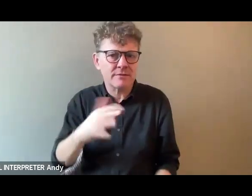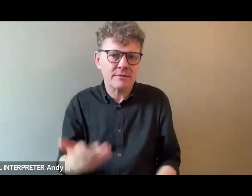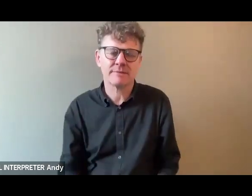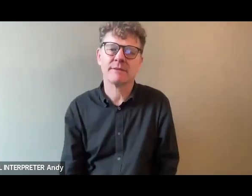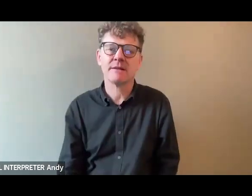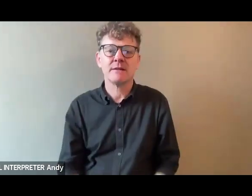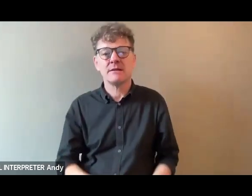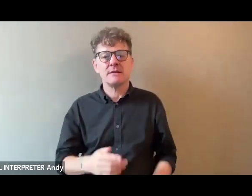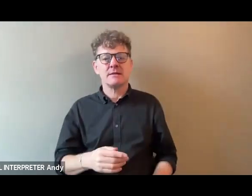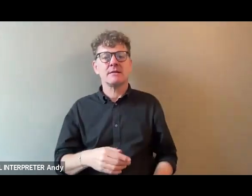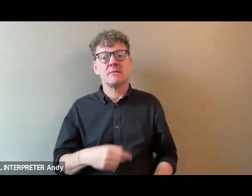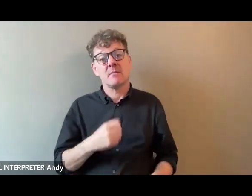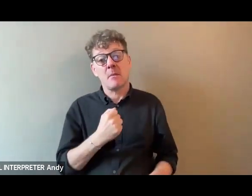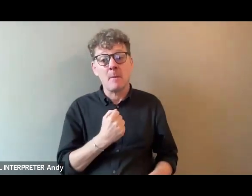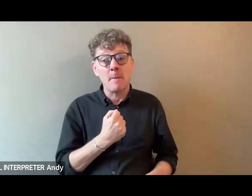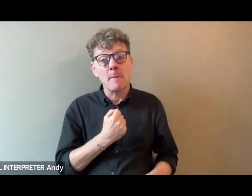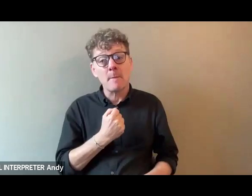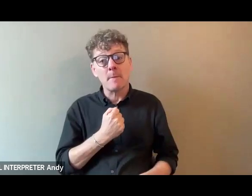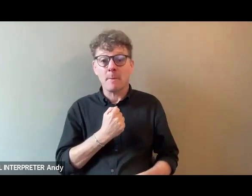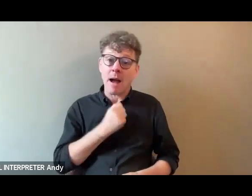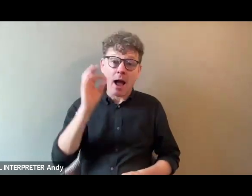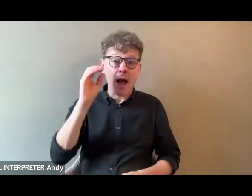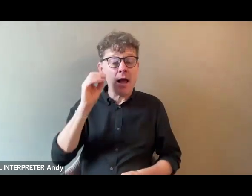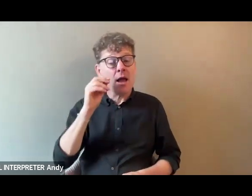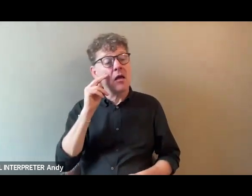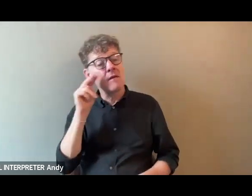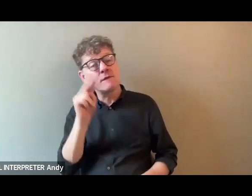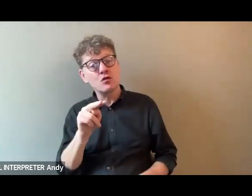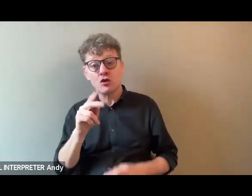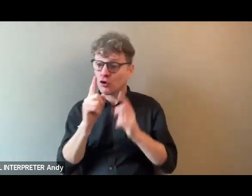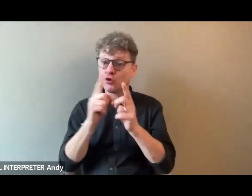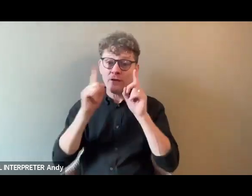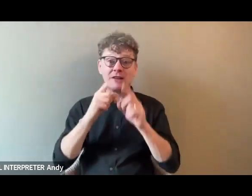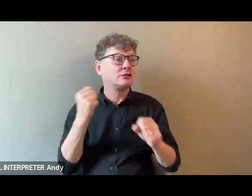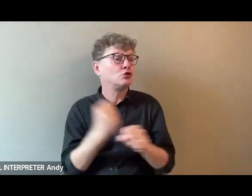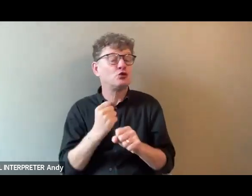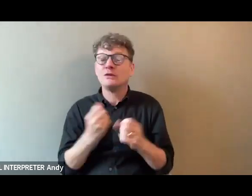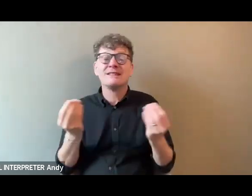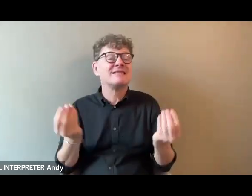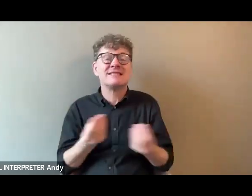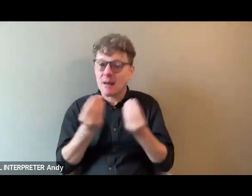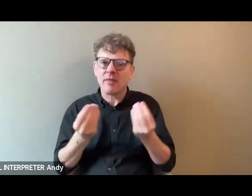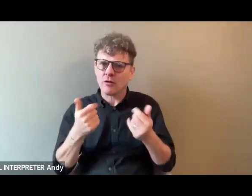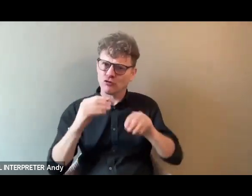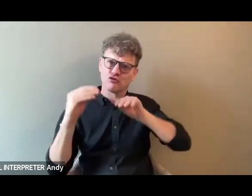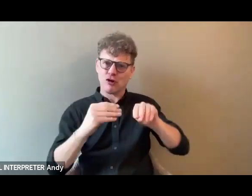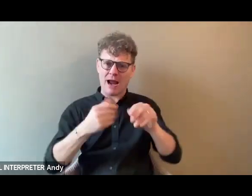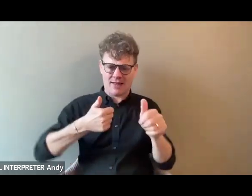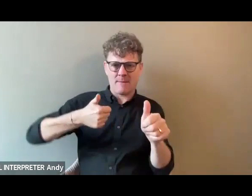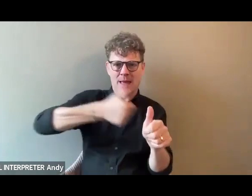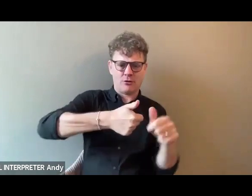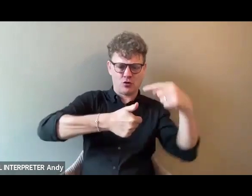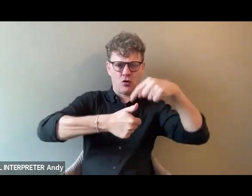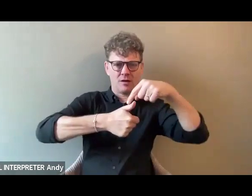in my opinion, if the university is doing something about it, you have to train the mentors to offer that support,